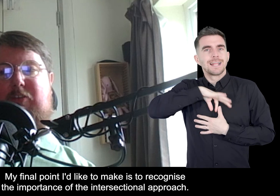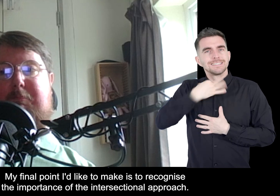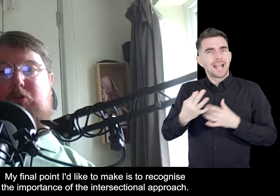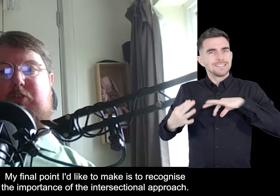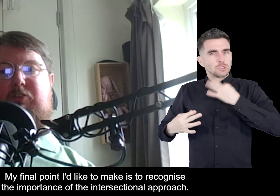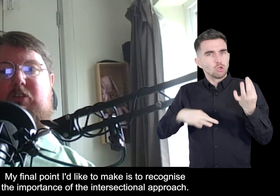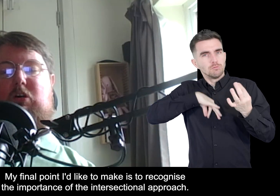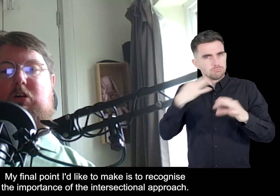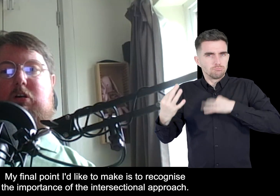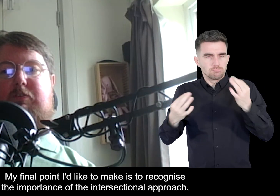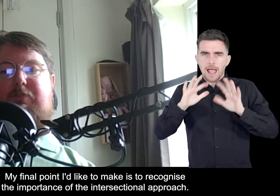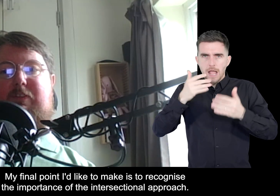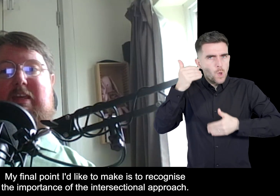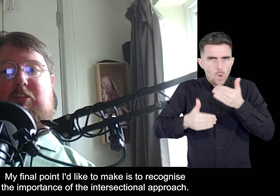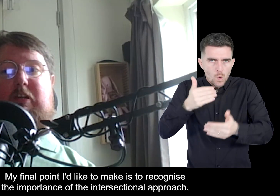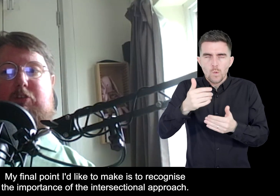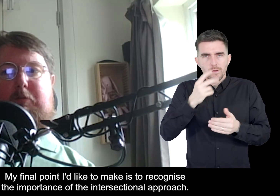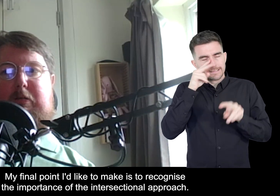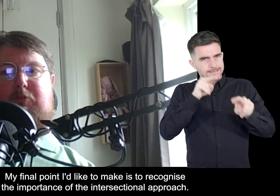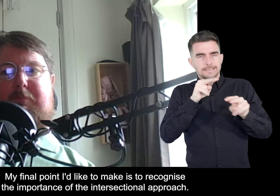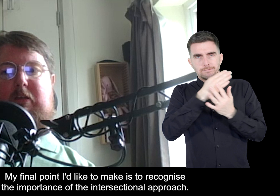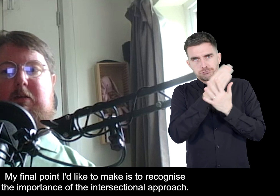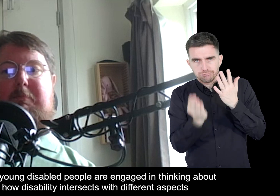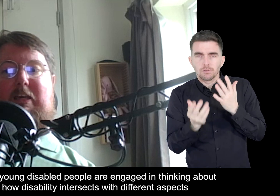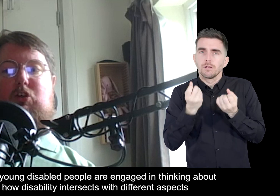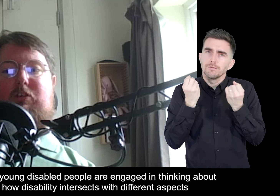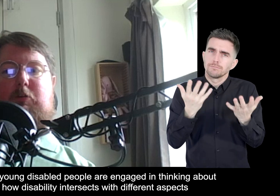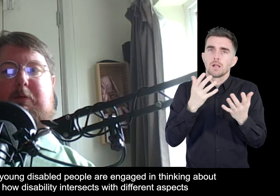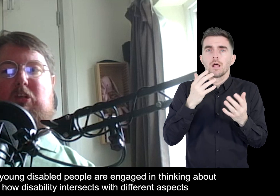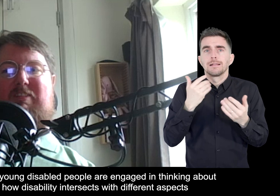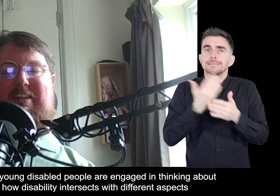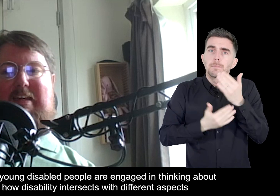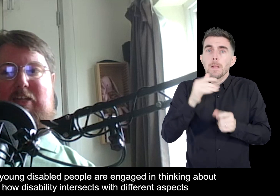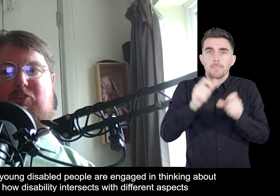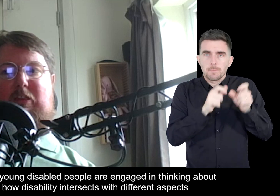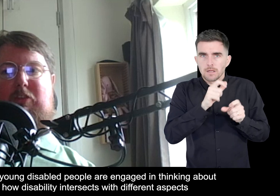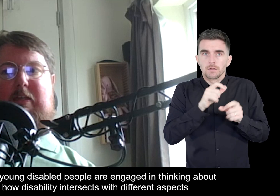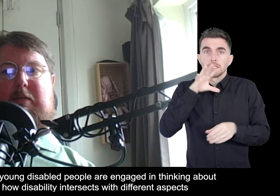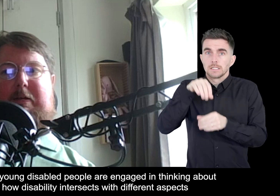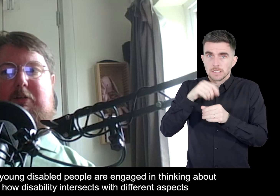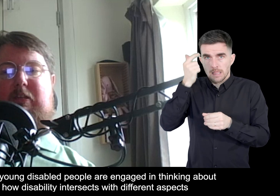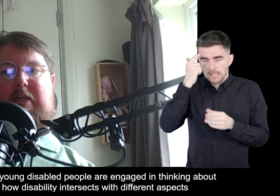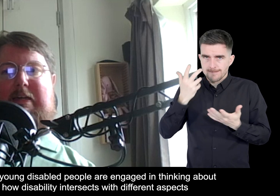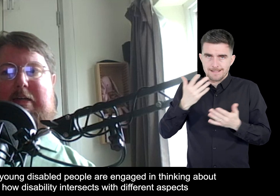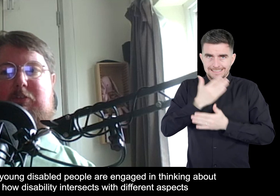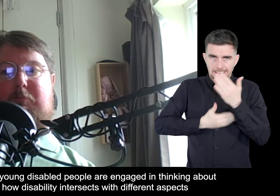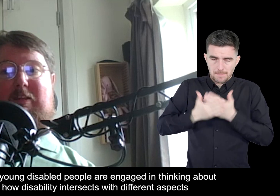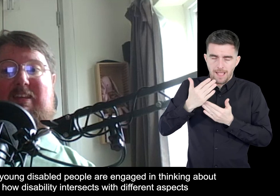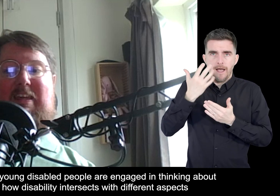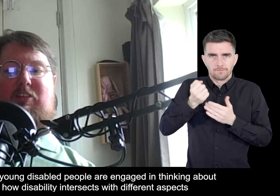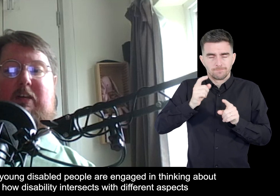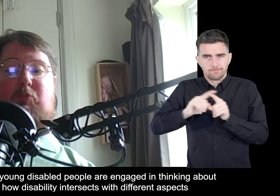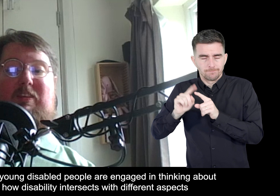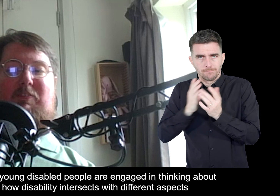is to recognize the importance of the intersectional approach. Many young disabled people are engaged in thinking about how